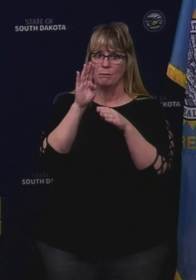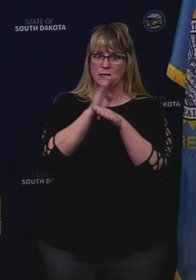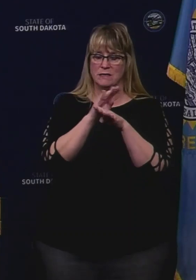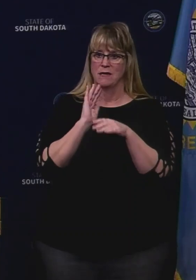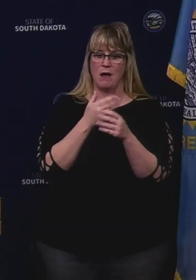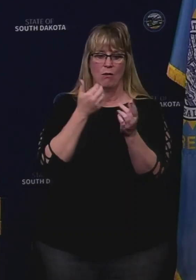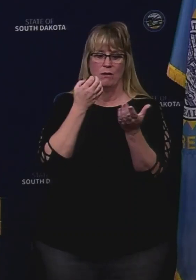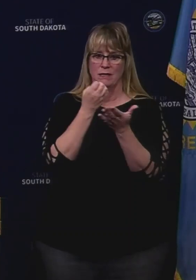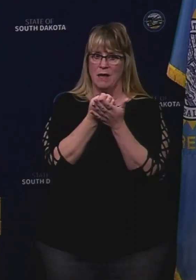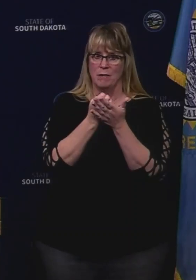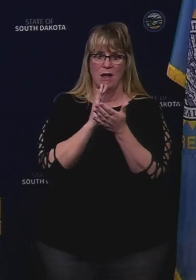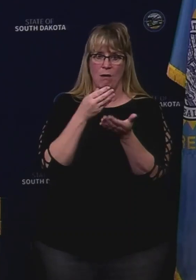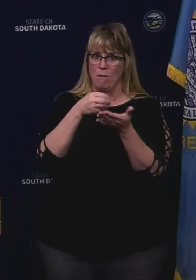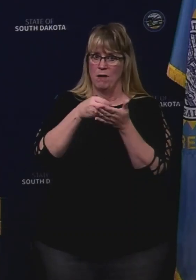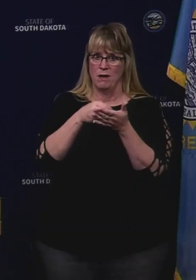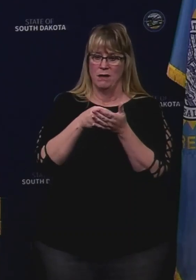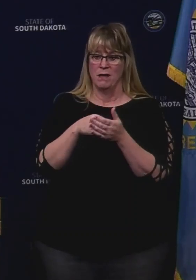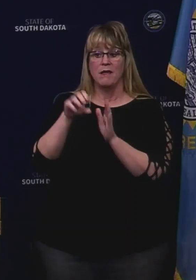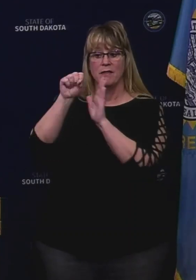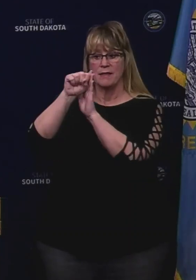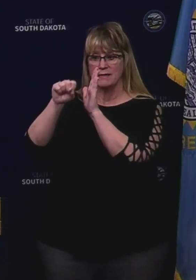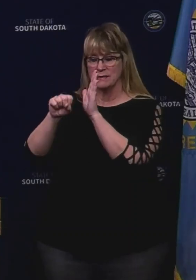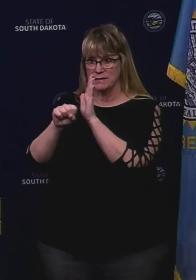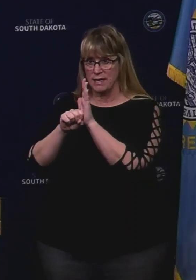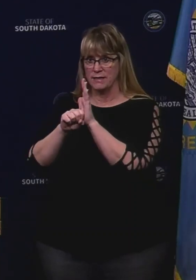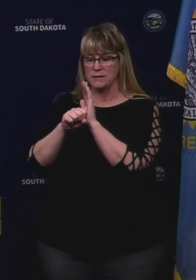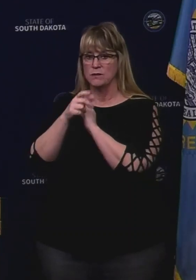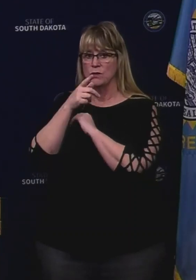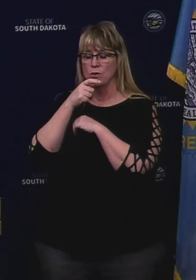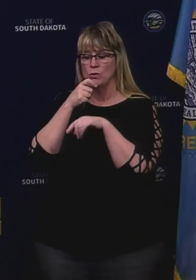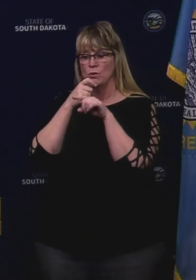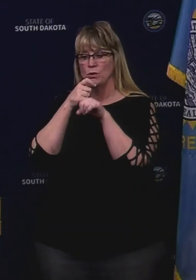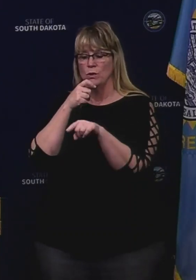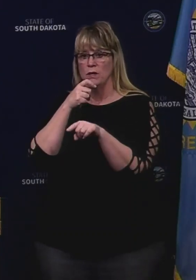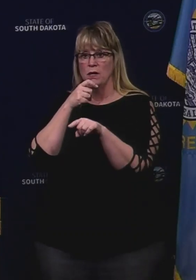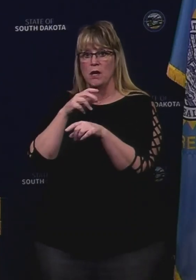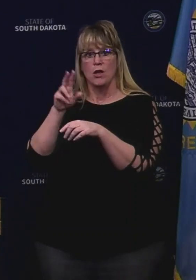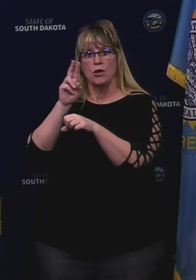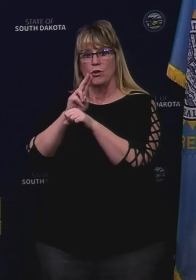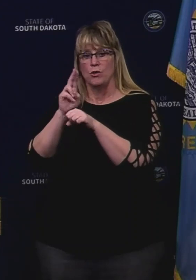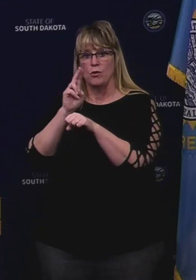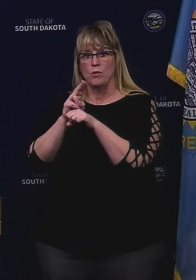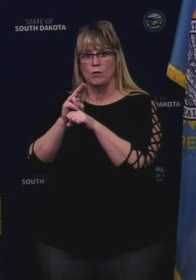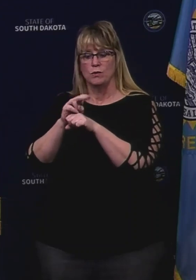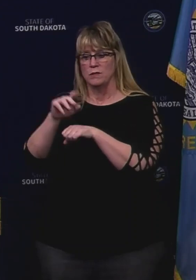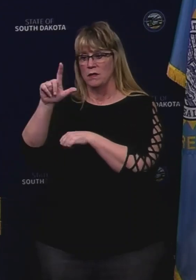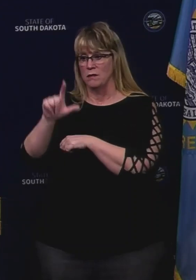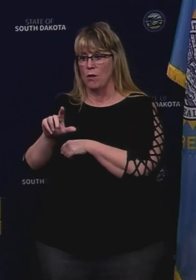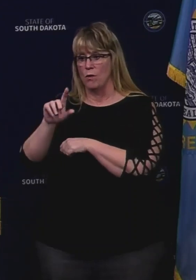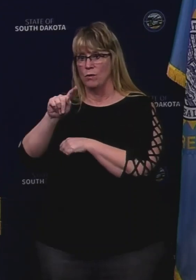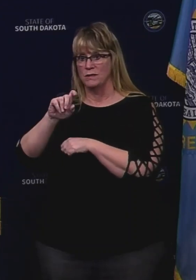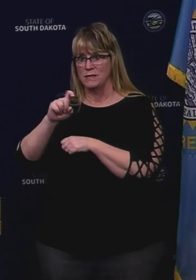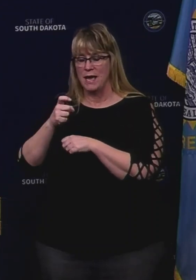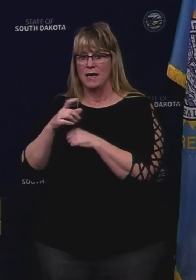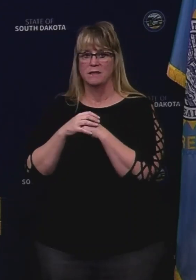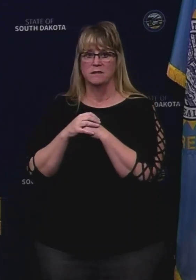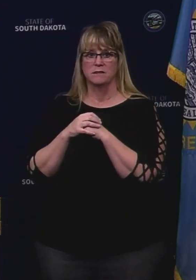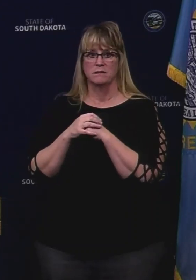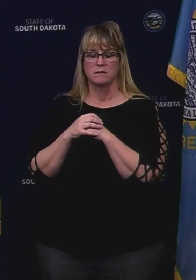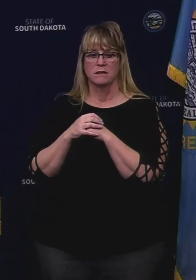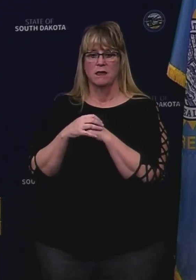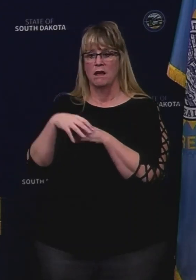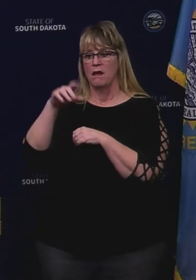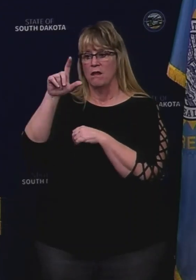And that those states that are run responsibly, that utilize low taxes, low